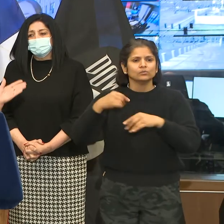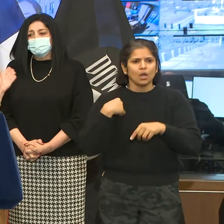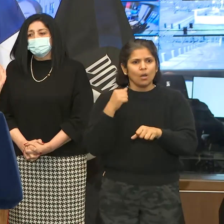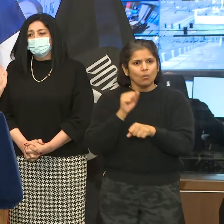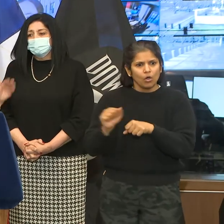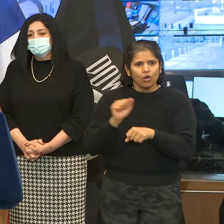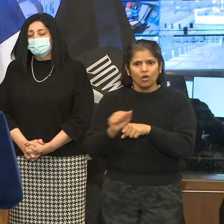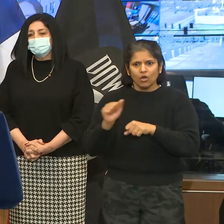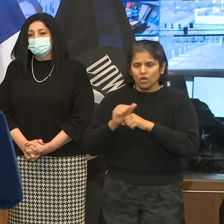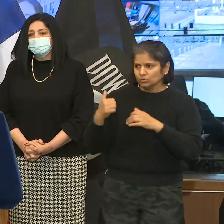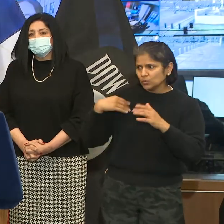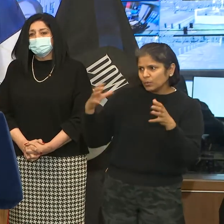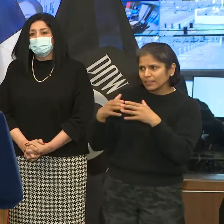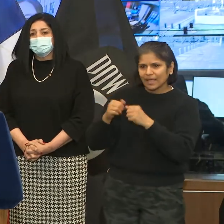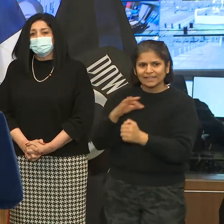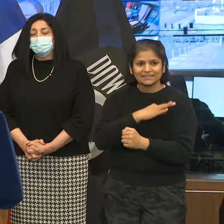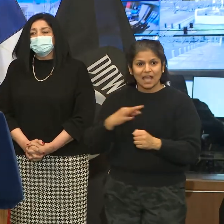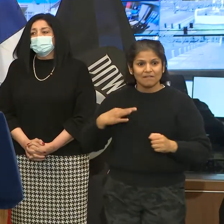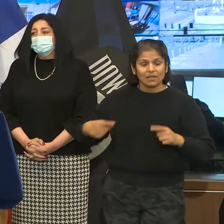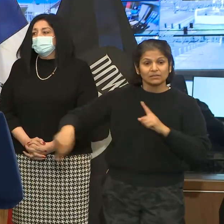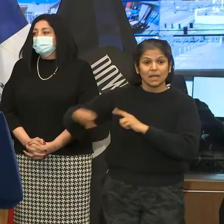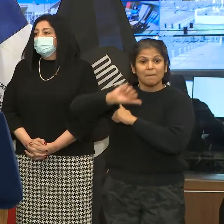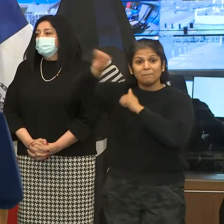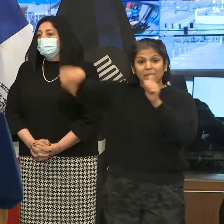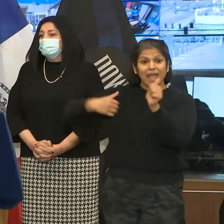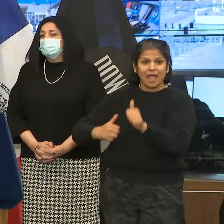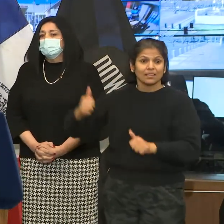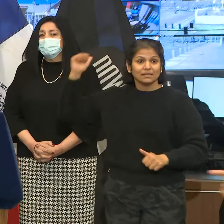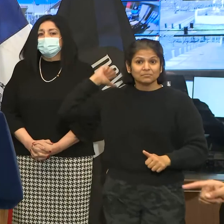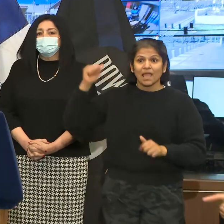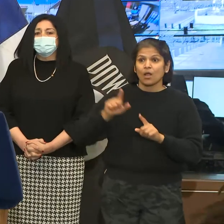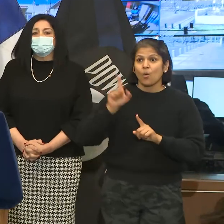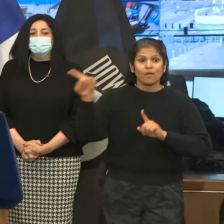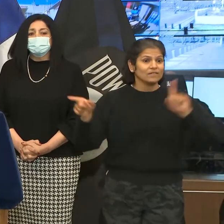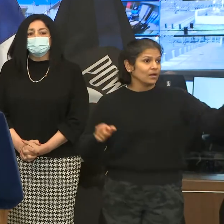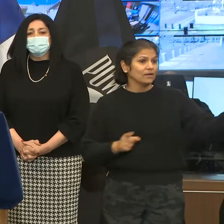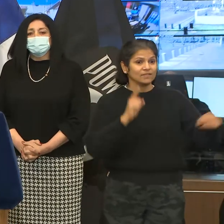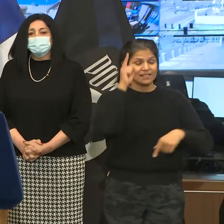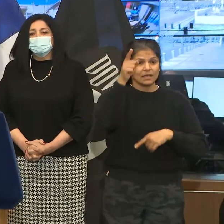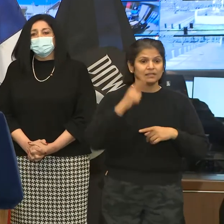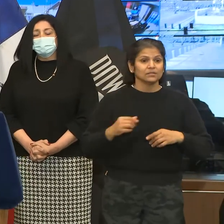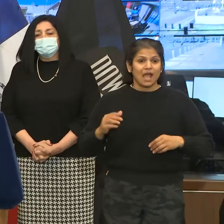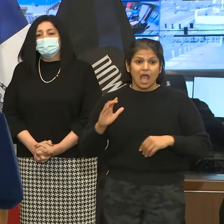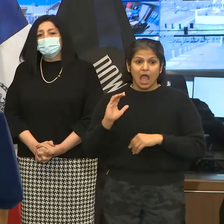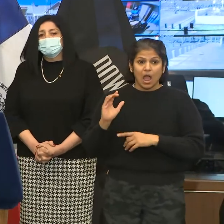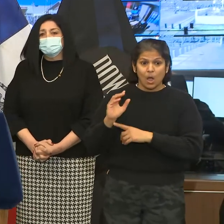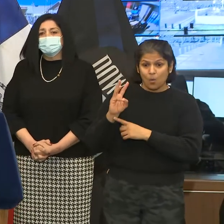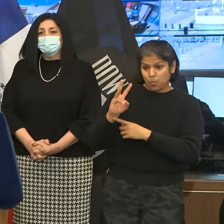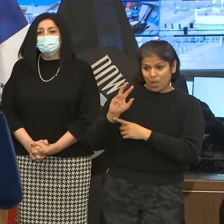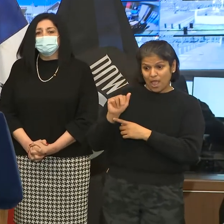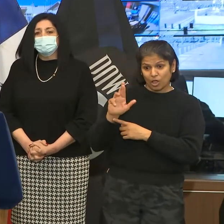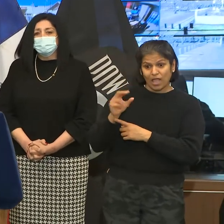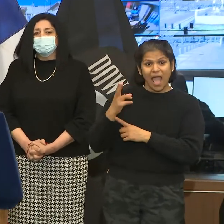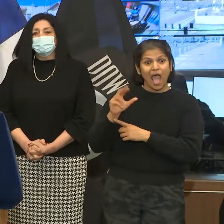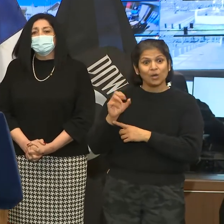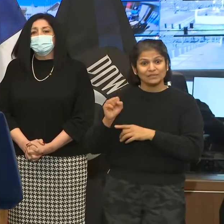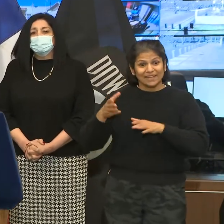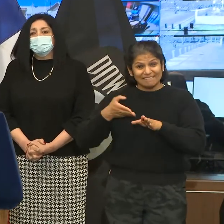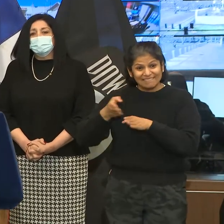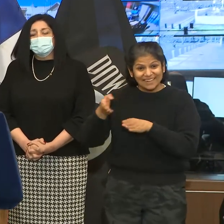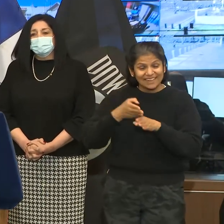here, you can see people working back here. We have people at our warehouse in the field, and we have people asleep right now because they'll be working